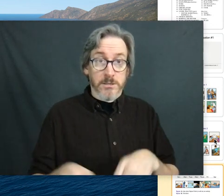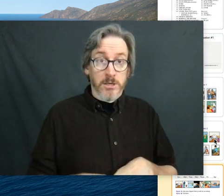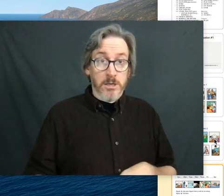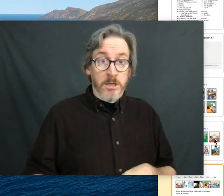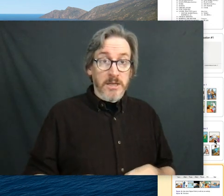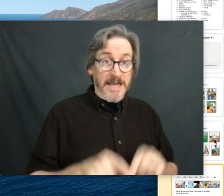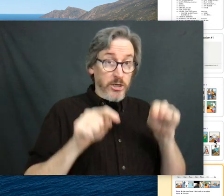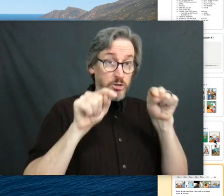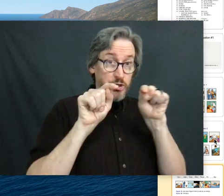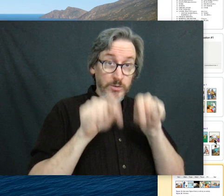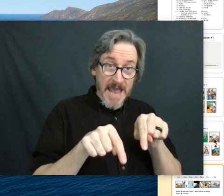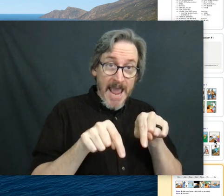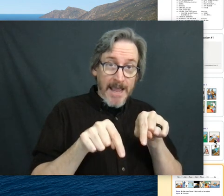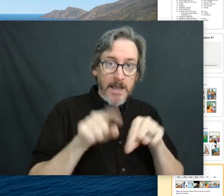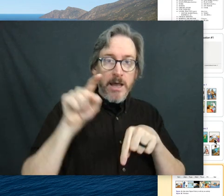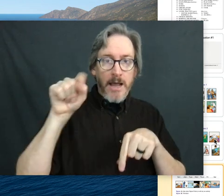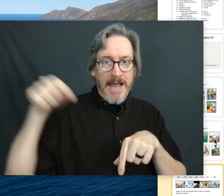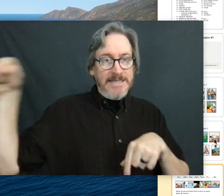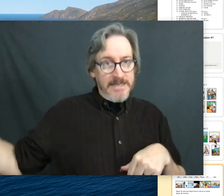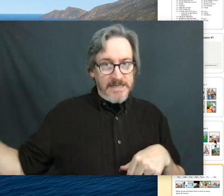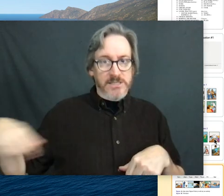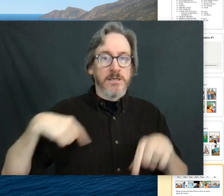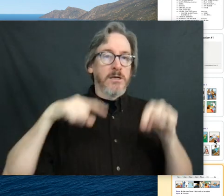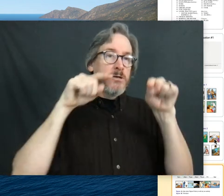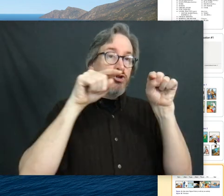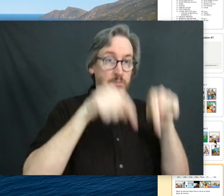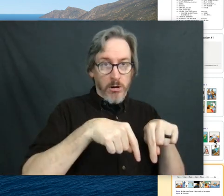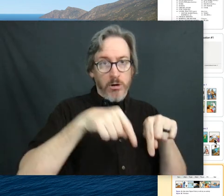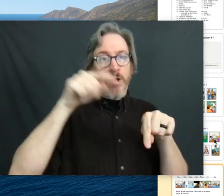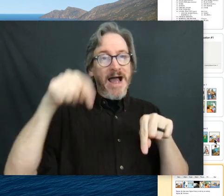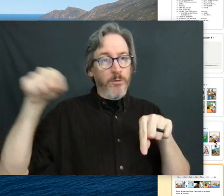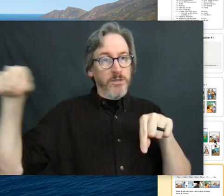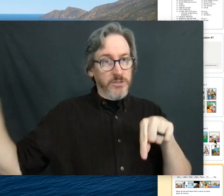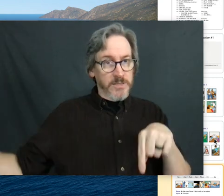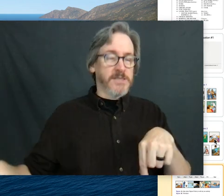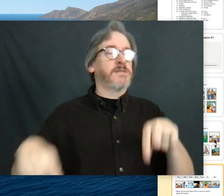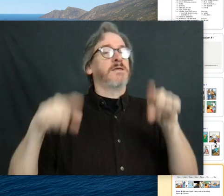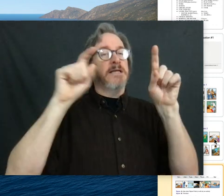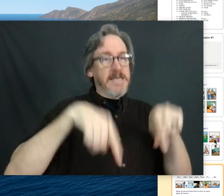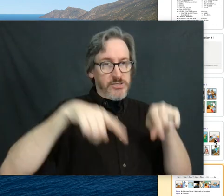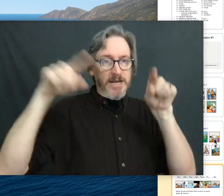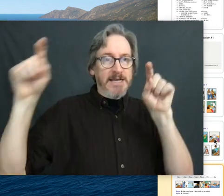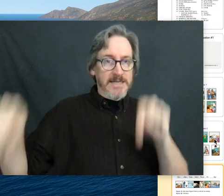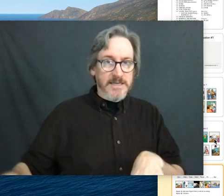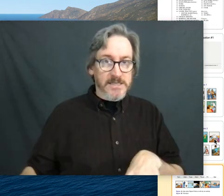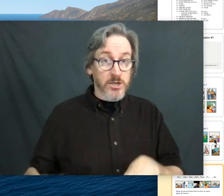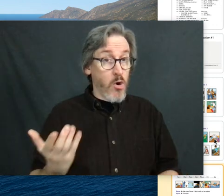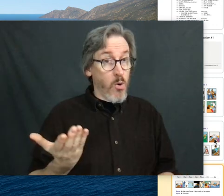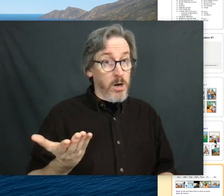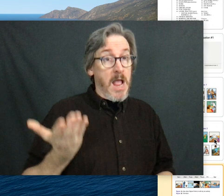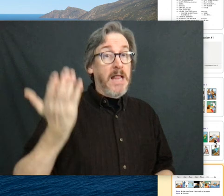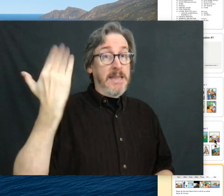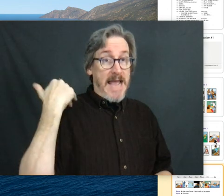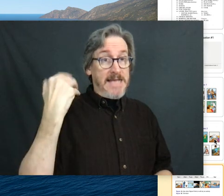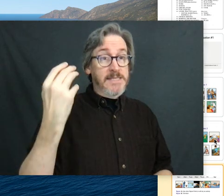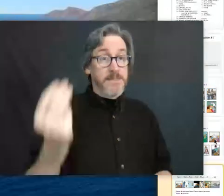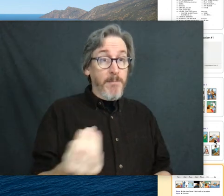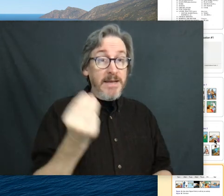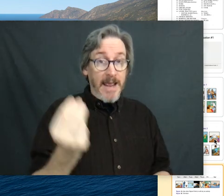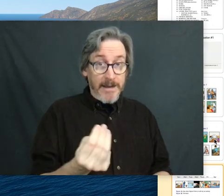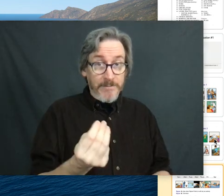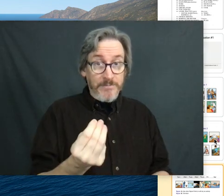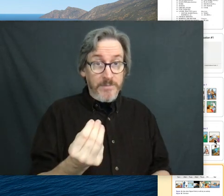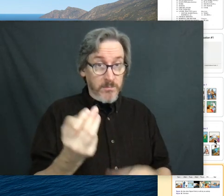sentences. Like, today I did this. Tomorrow I will do this. Yesterday I did this. Or